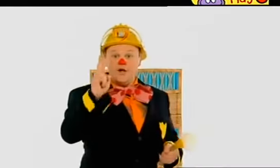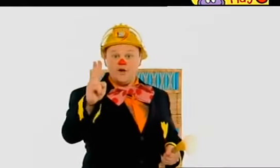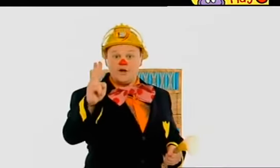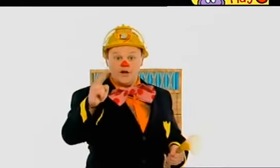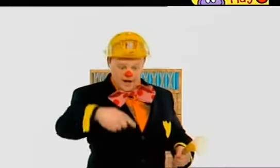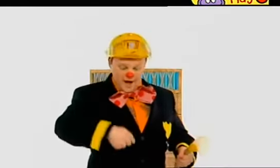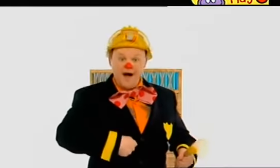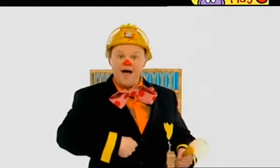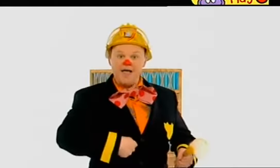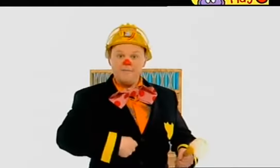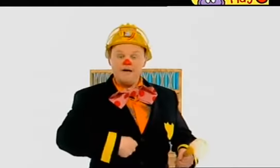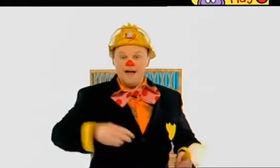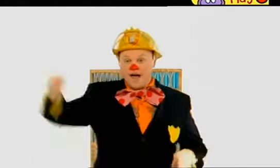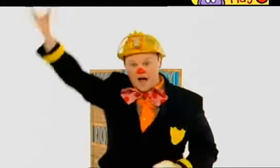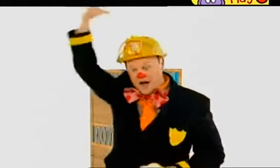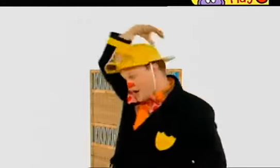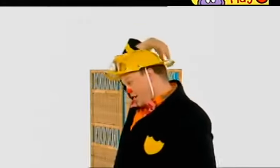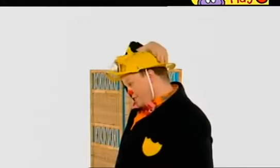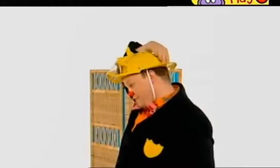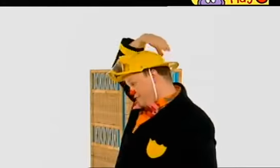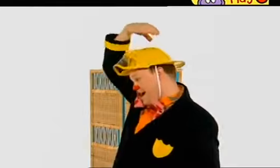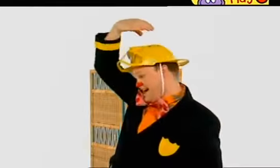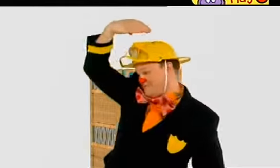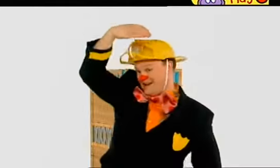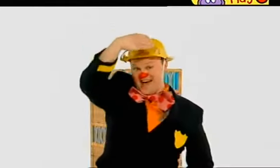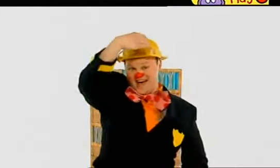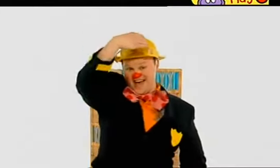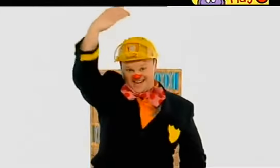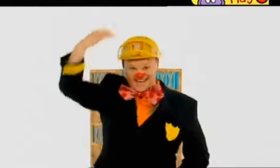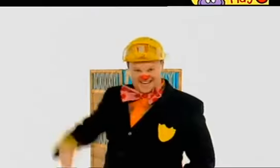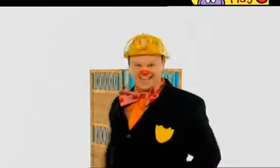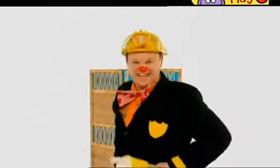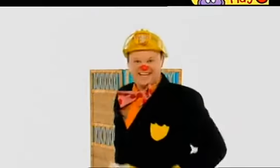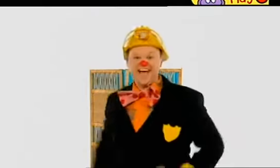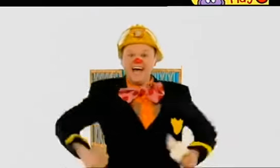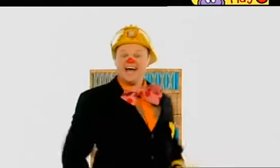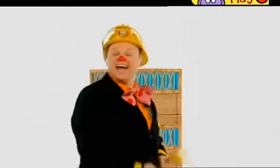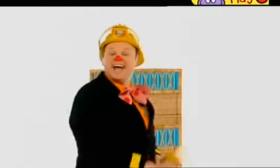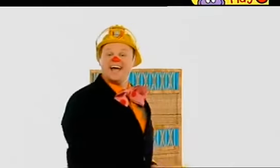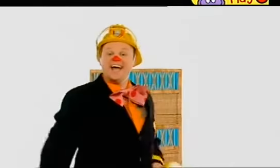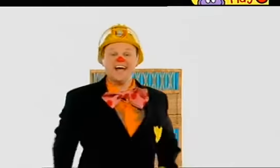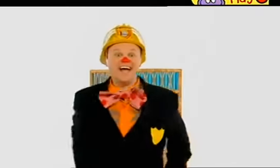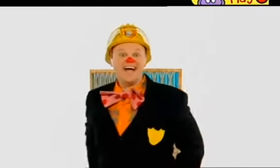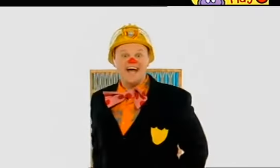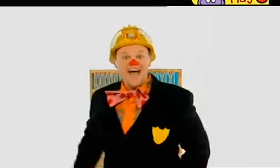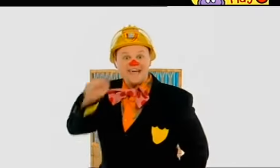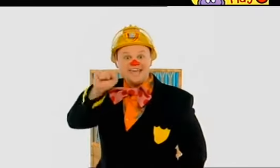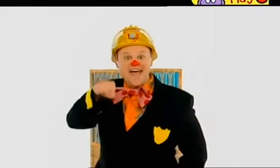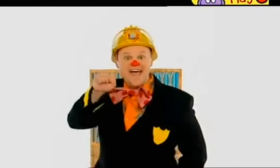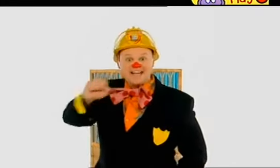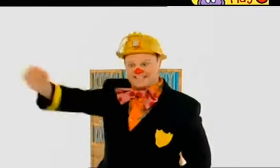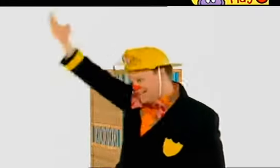Look, I'm a fireman. A fireman, Mr. Tumble? Yes,